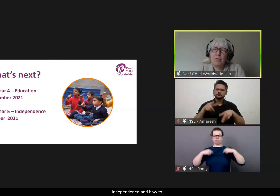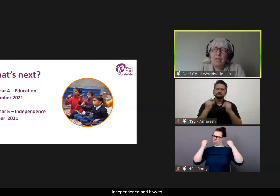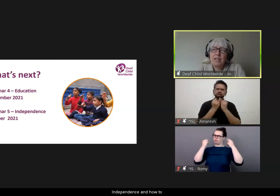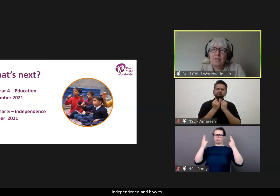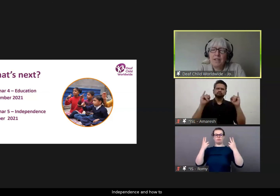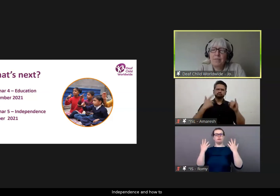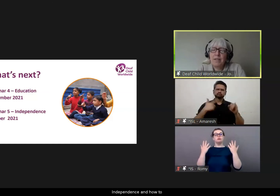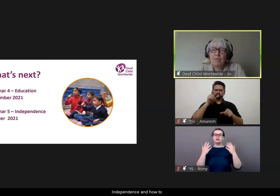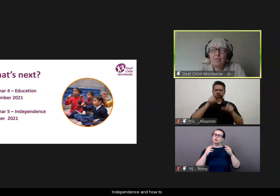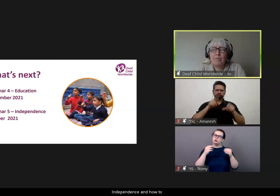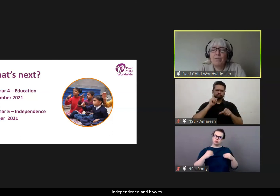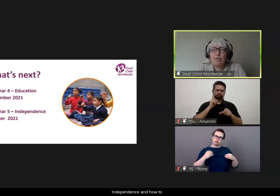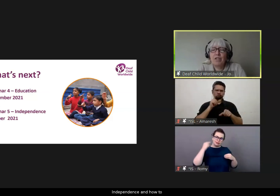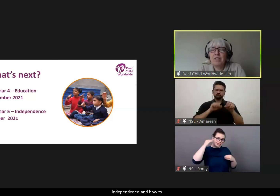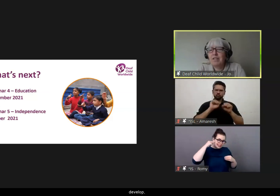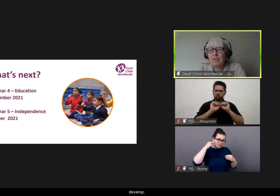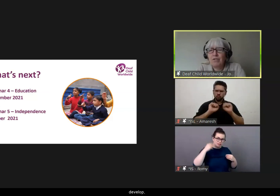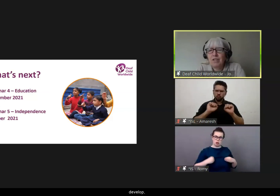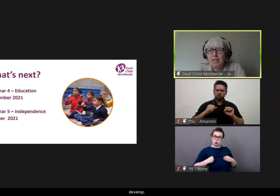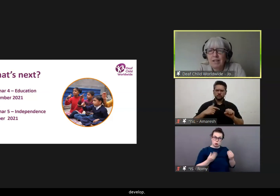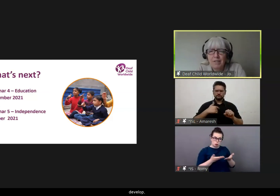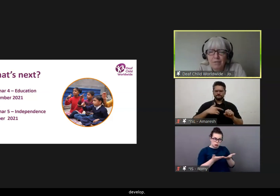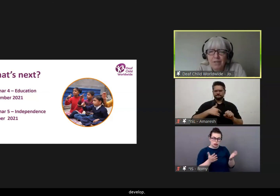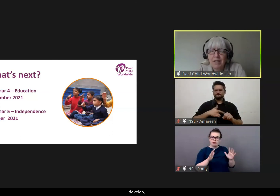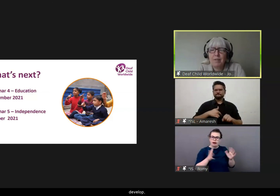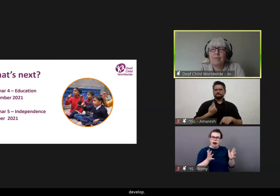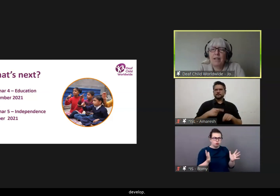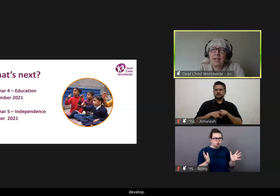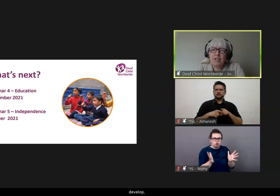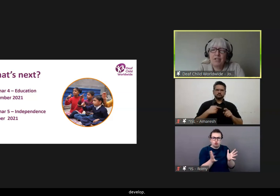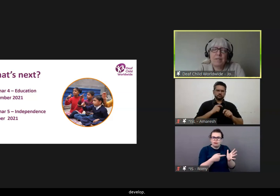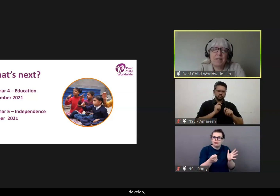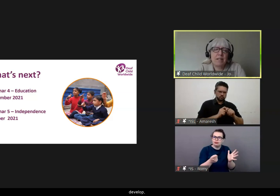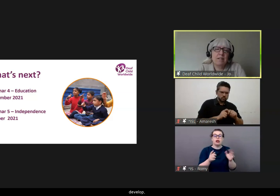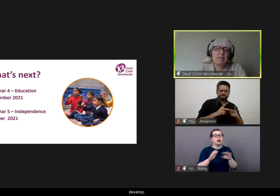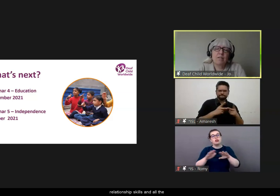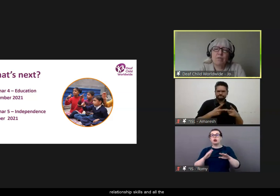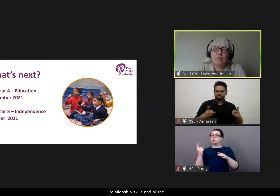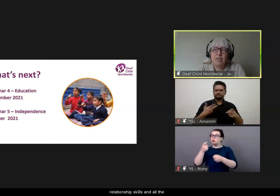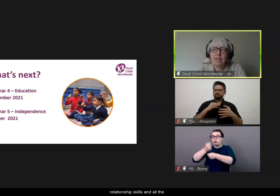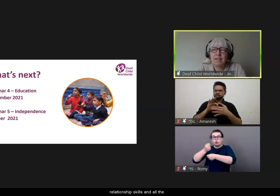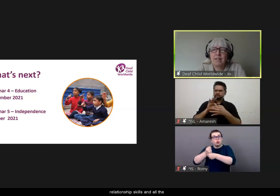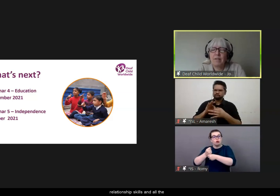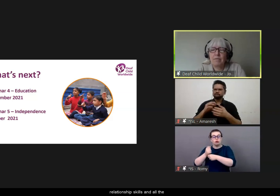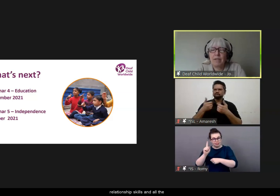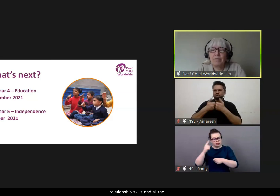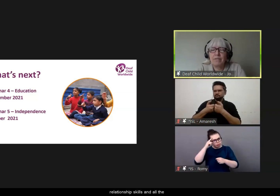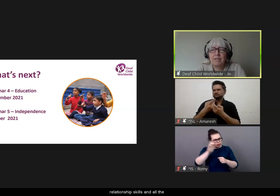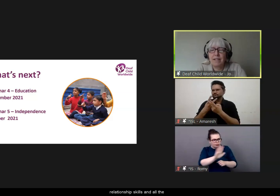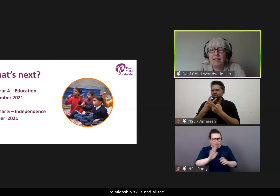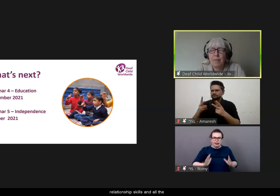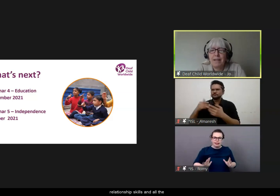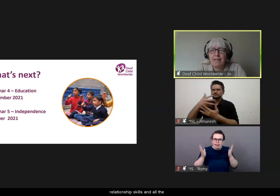to develop their sort of not just livelihood skills, but relationship skills and all the things